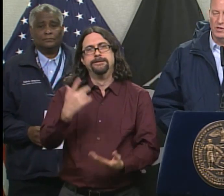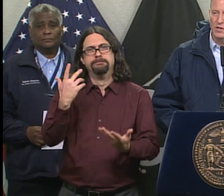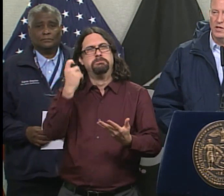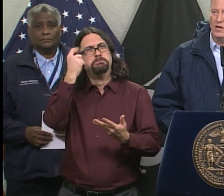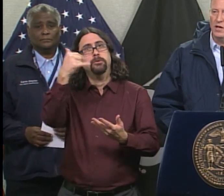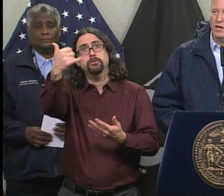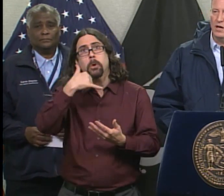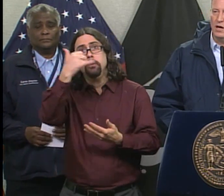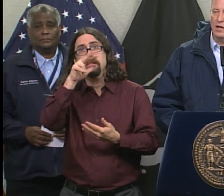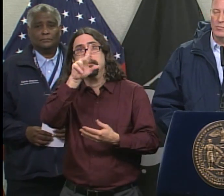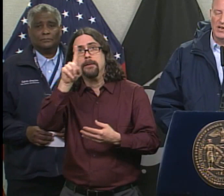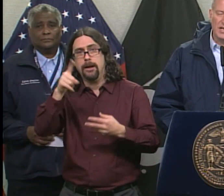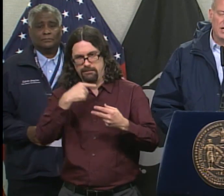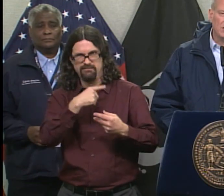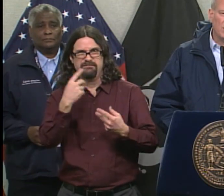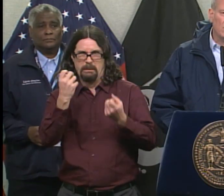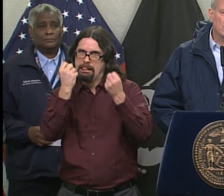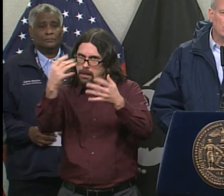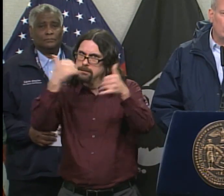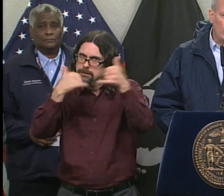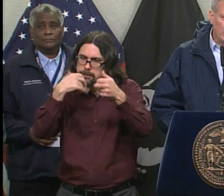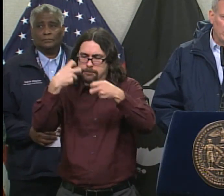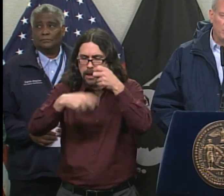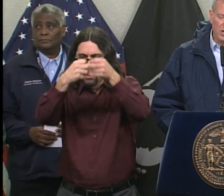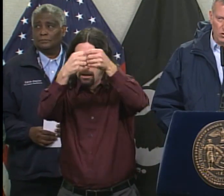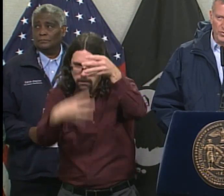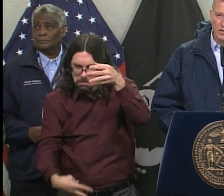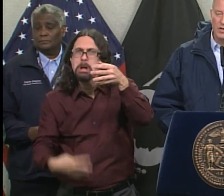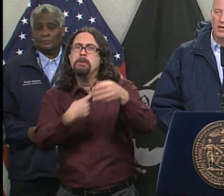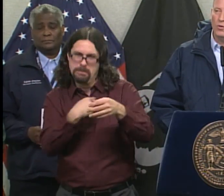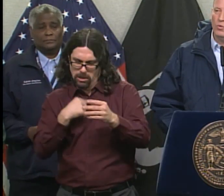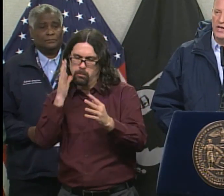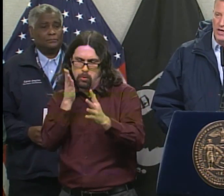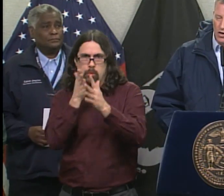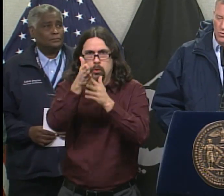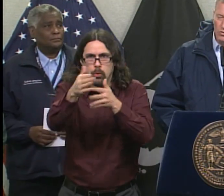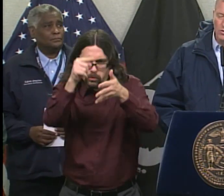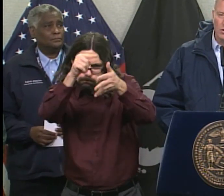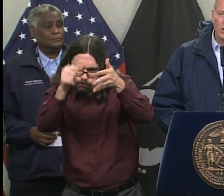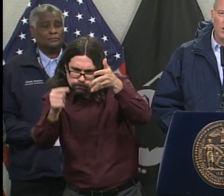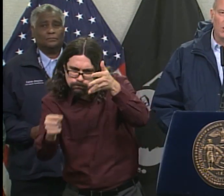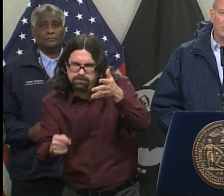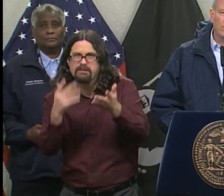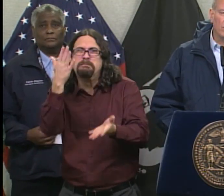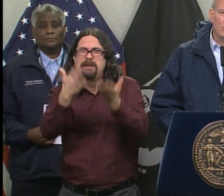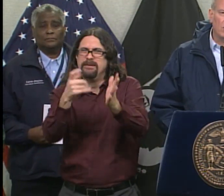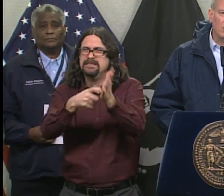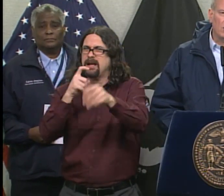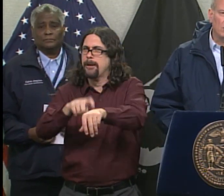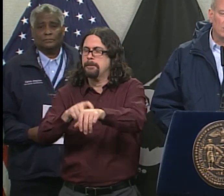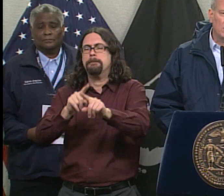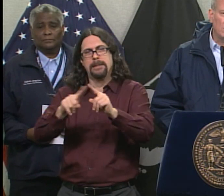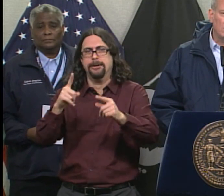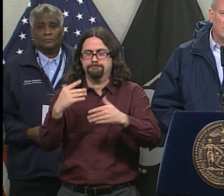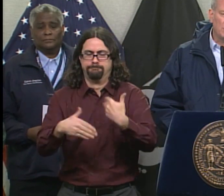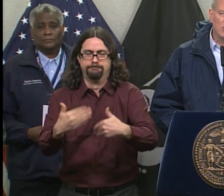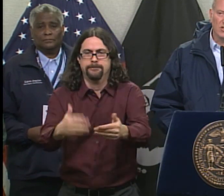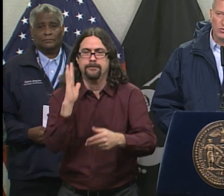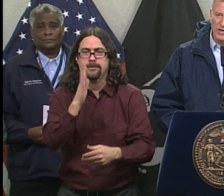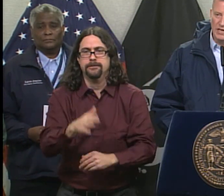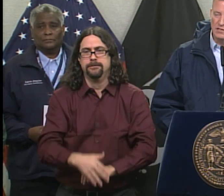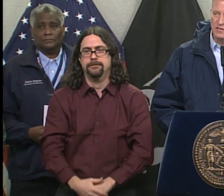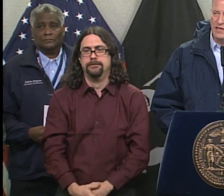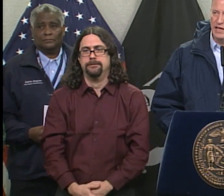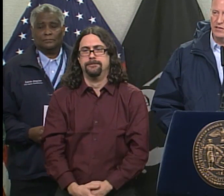open on Monday. Tomorrow, school will be open. We know for our neighbors